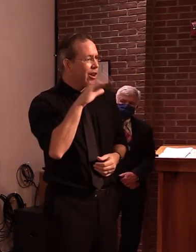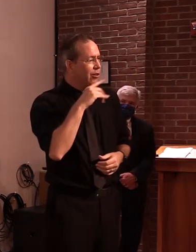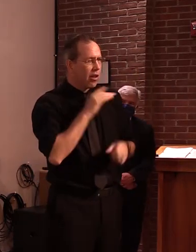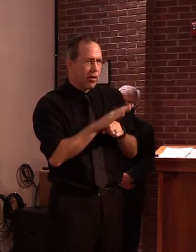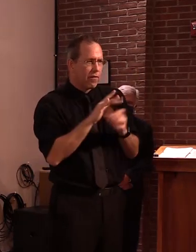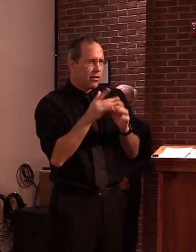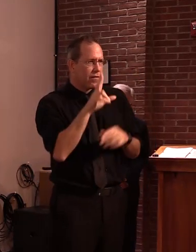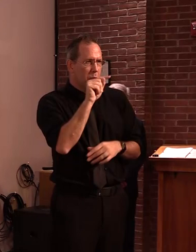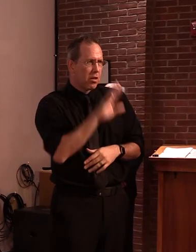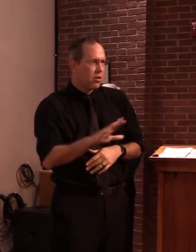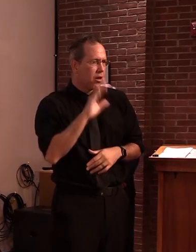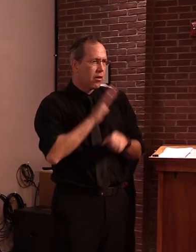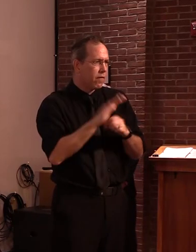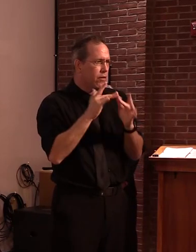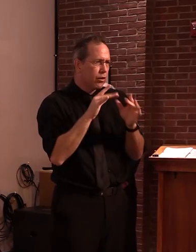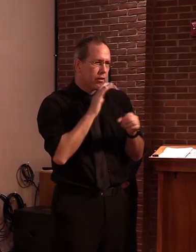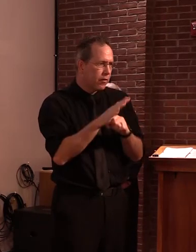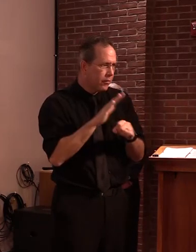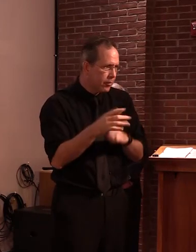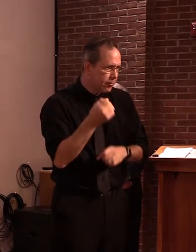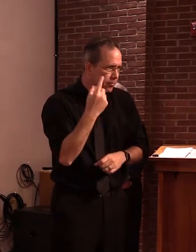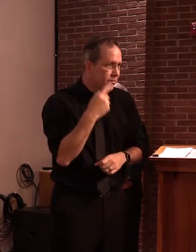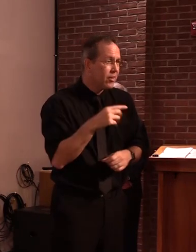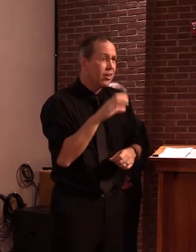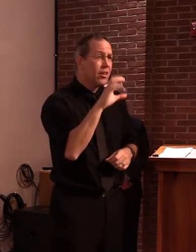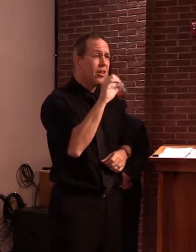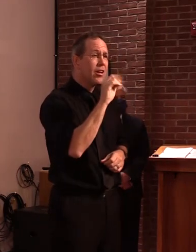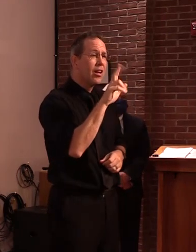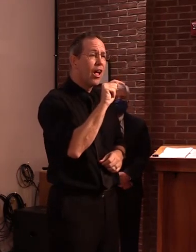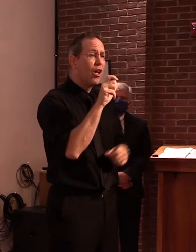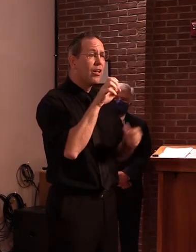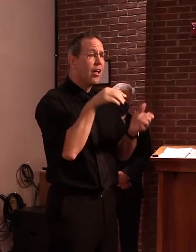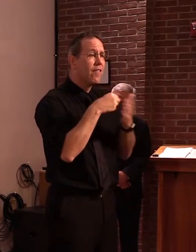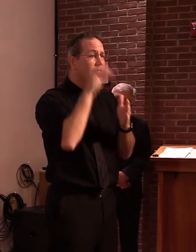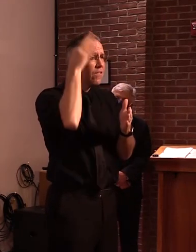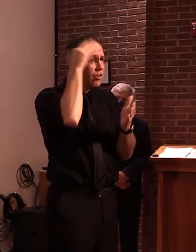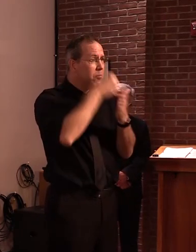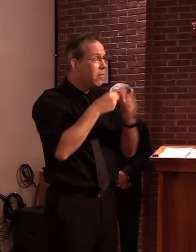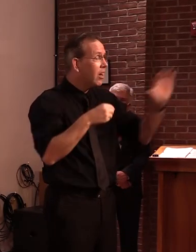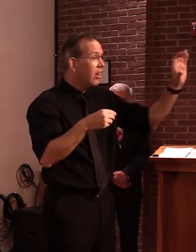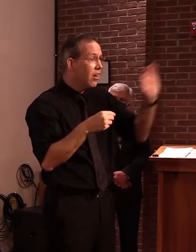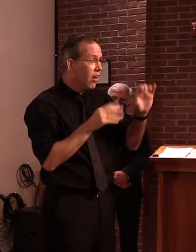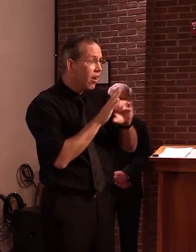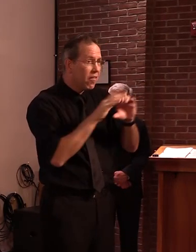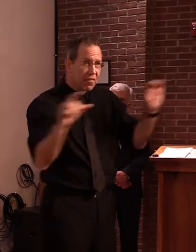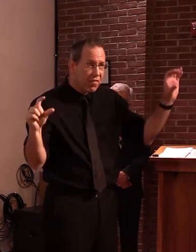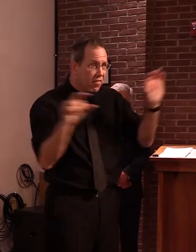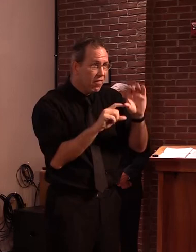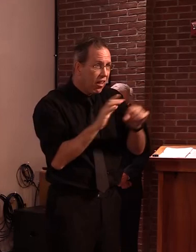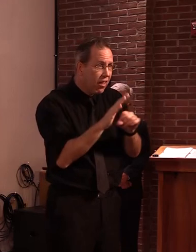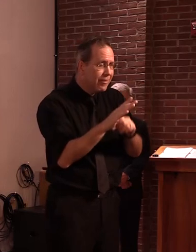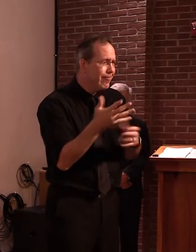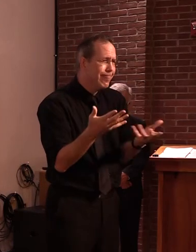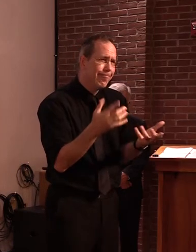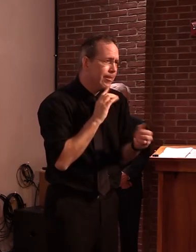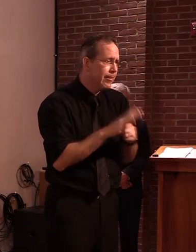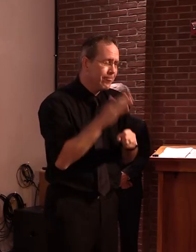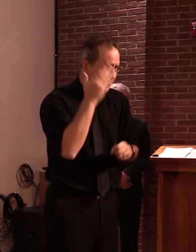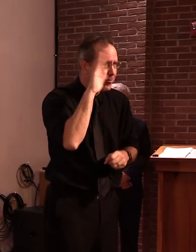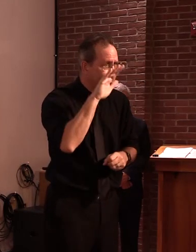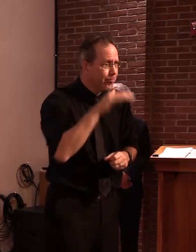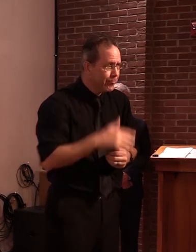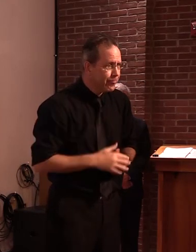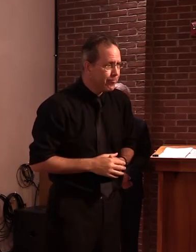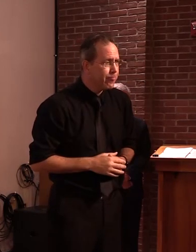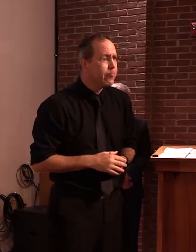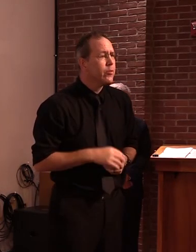here won't be enough for our needs. And I still believe that this needs to be a national issue. Congress